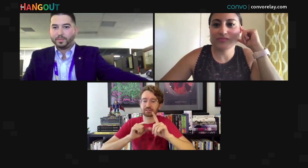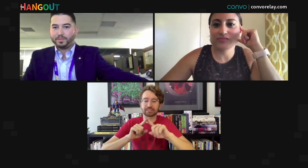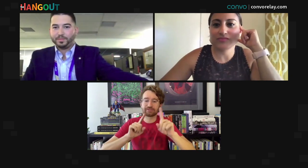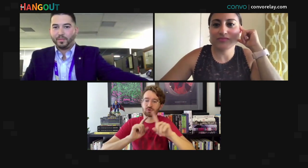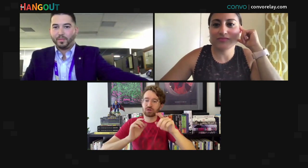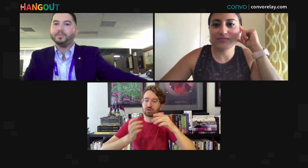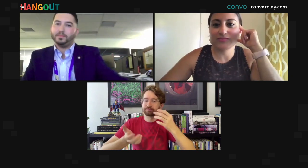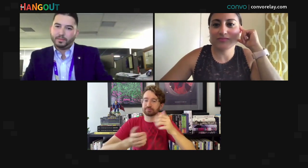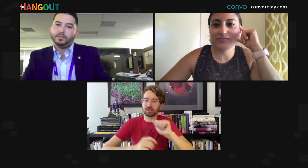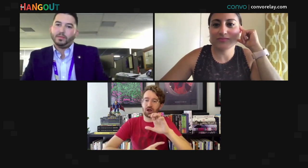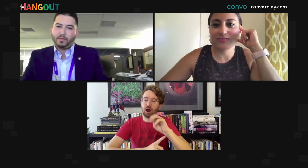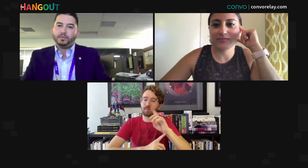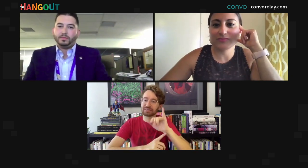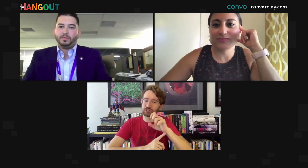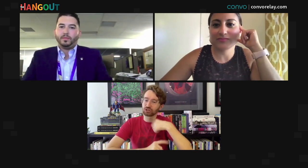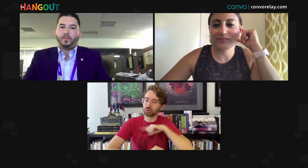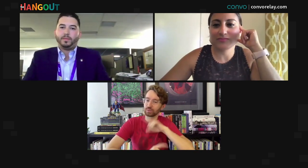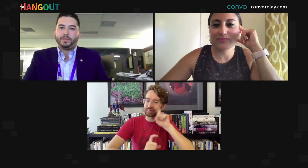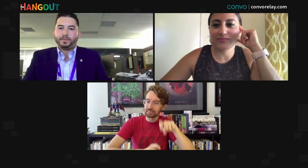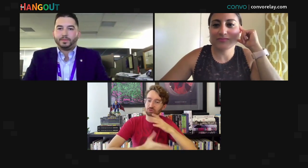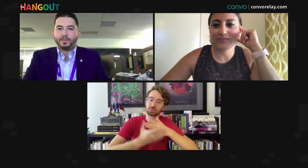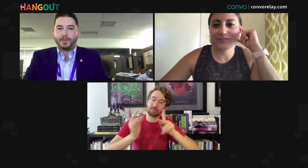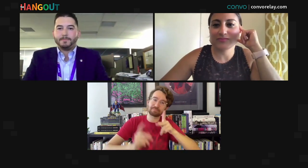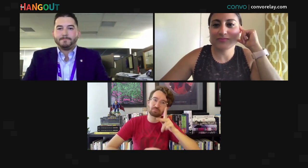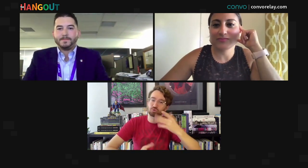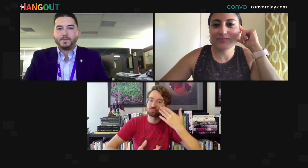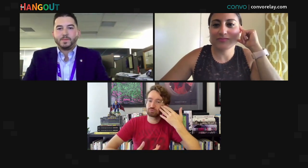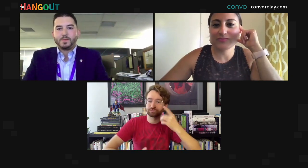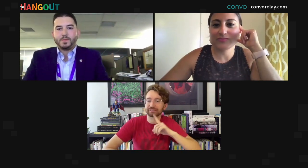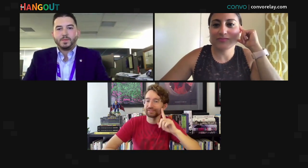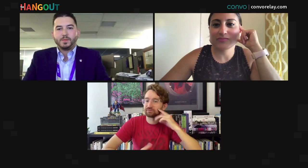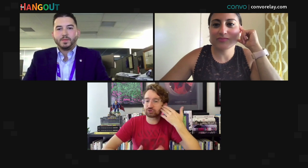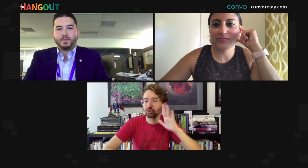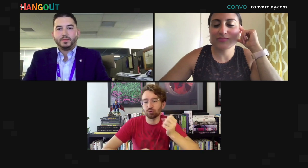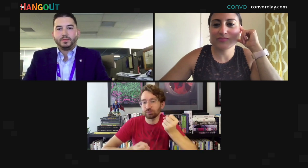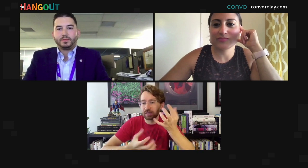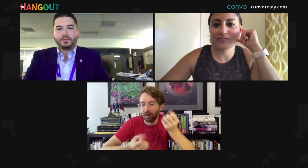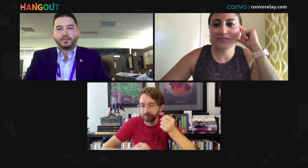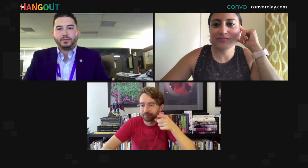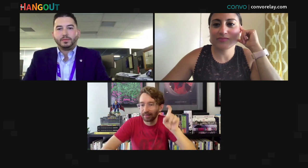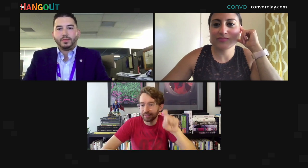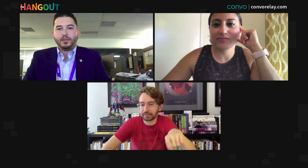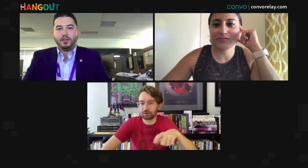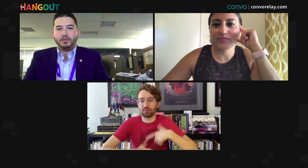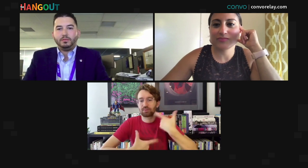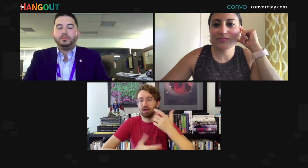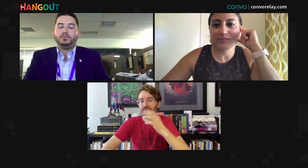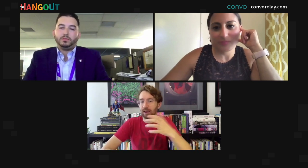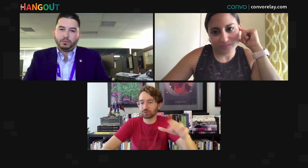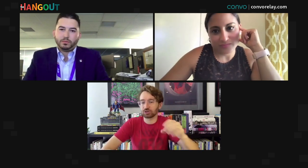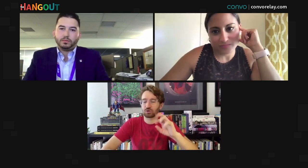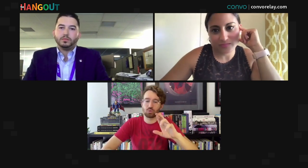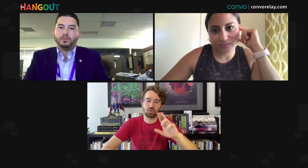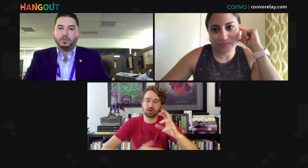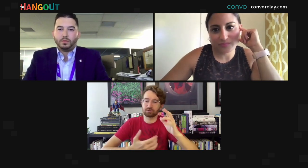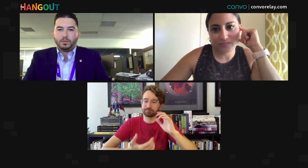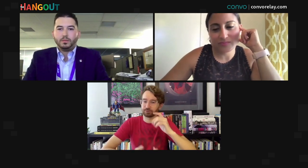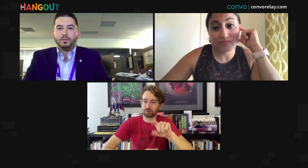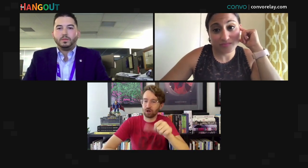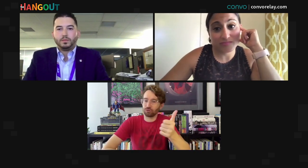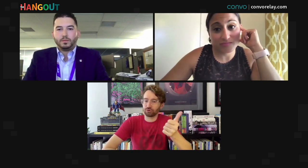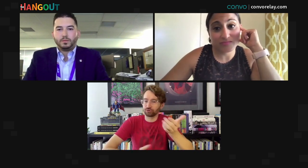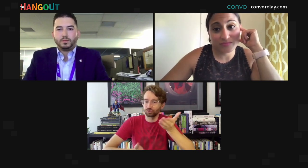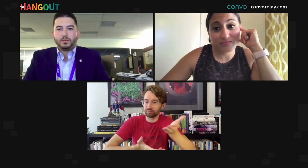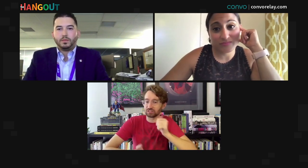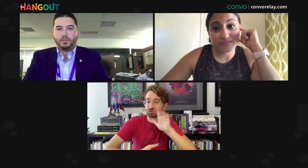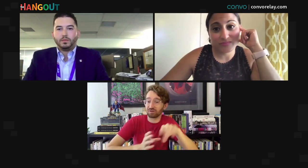deaf community about language access and a lot of different accommodations that we need. Some people, you know, some deaf people don't know signs, so they may